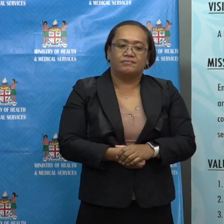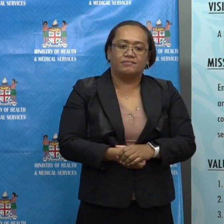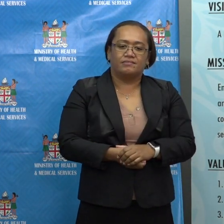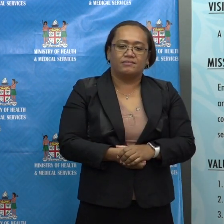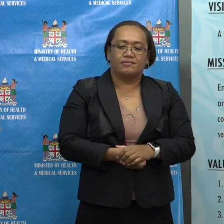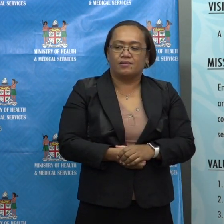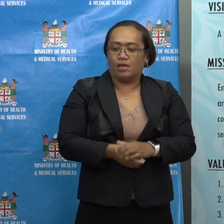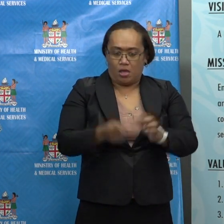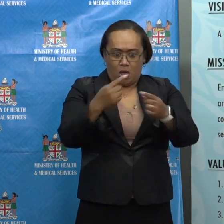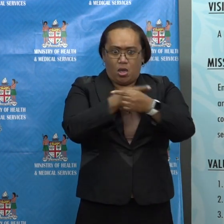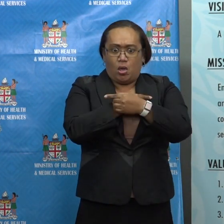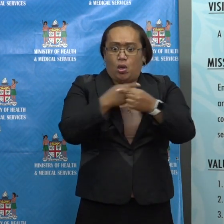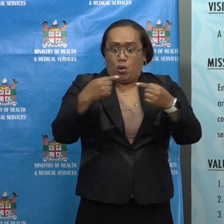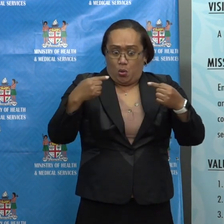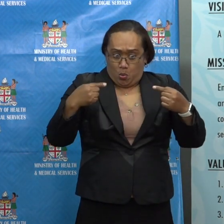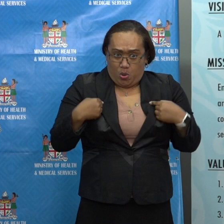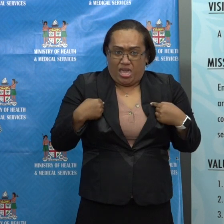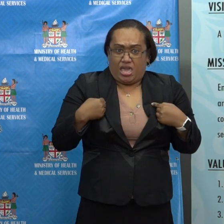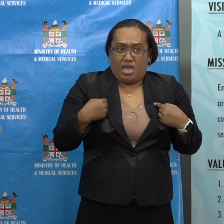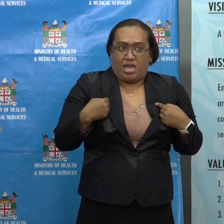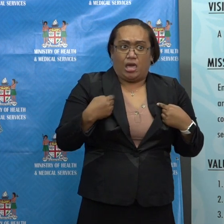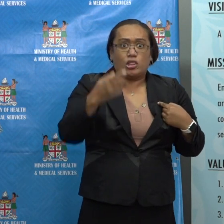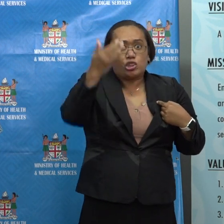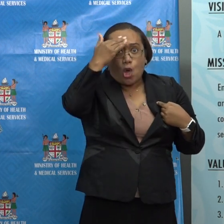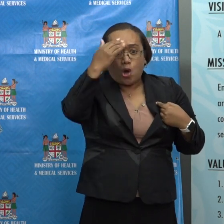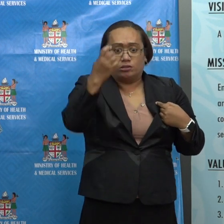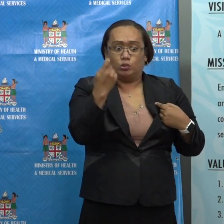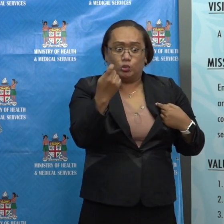We were approaching the finish line, but we've